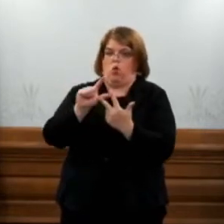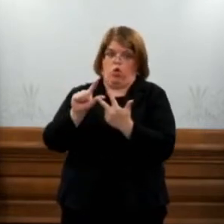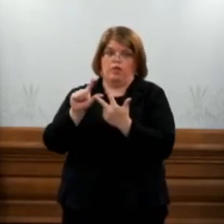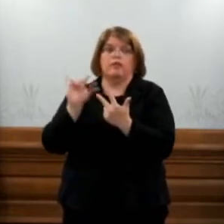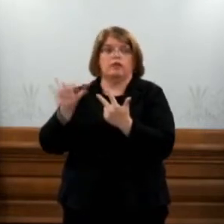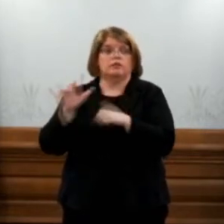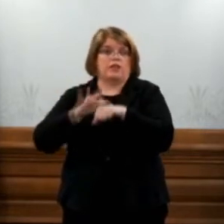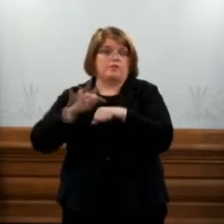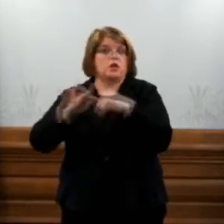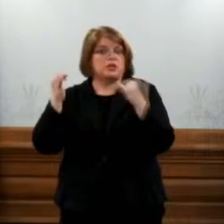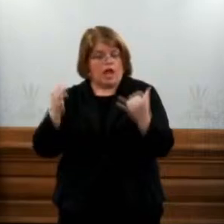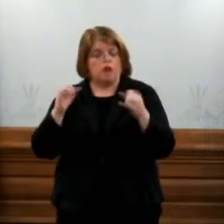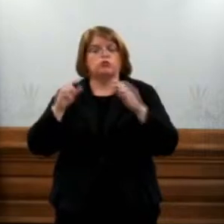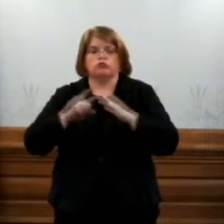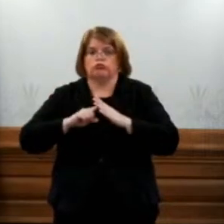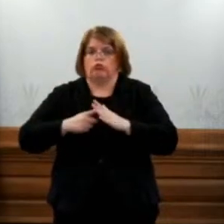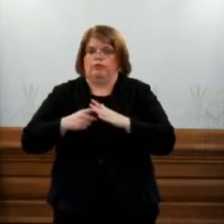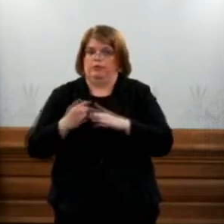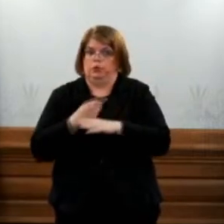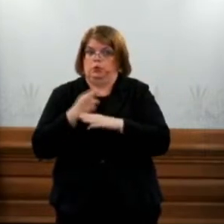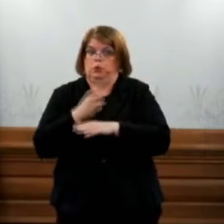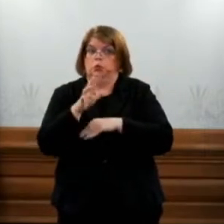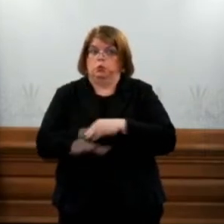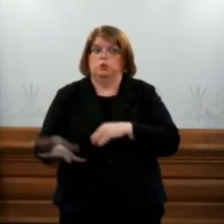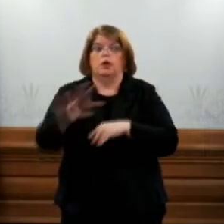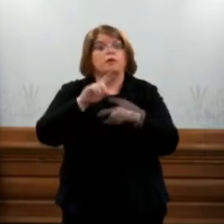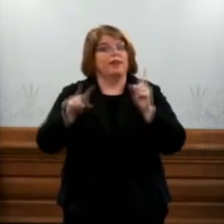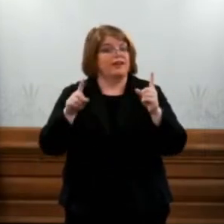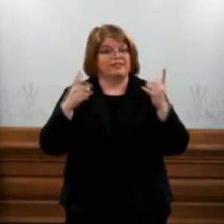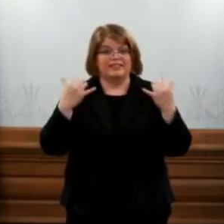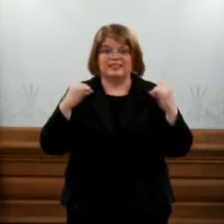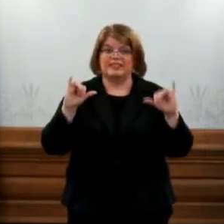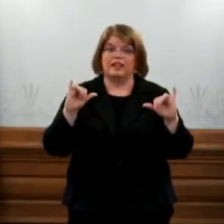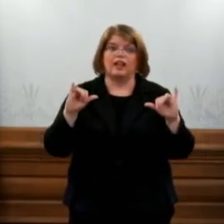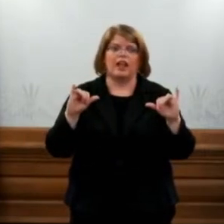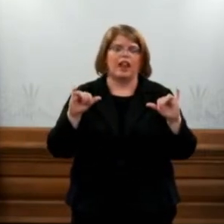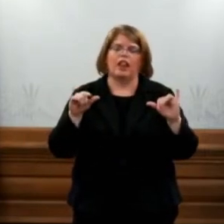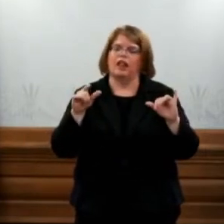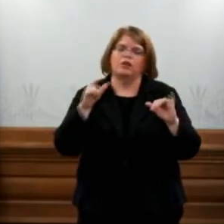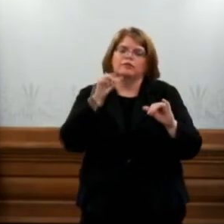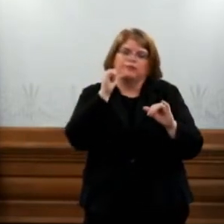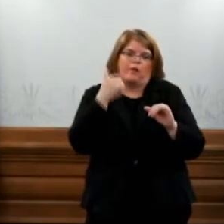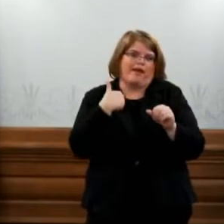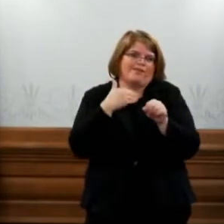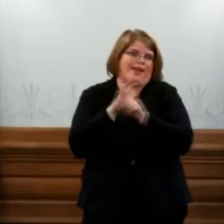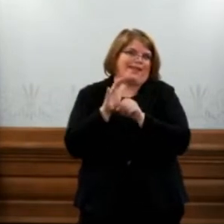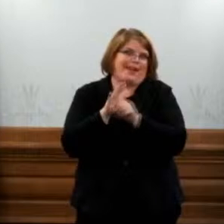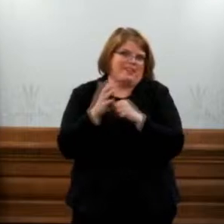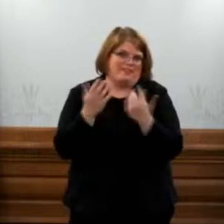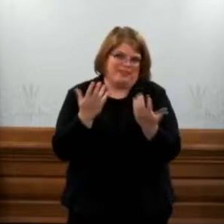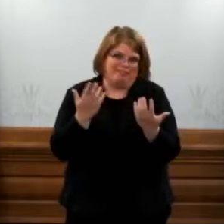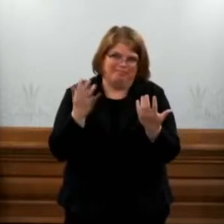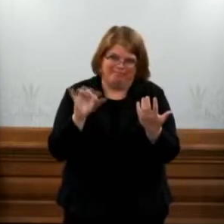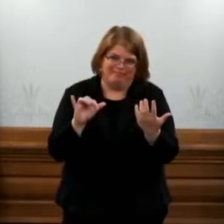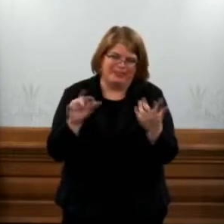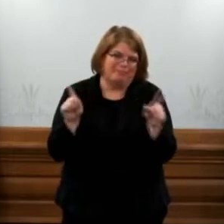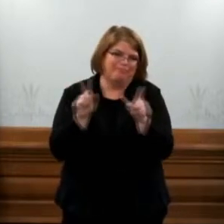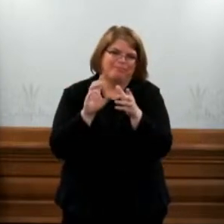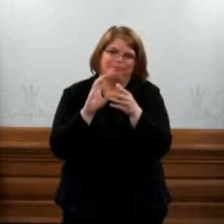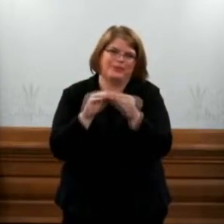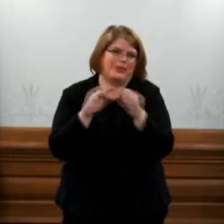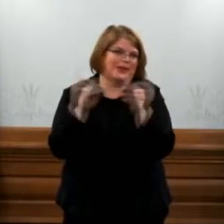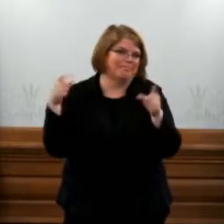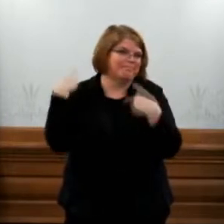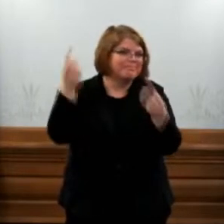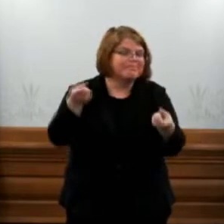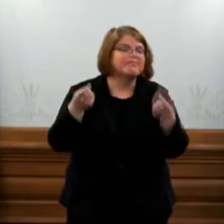now and are being used, although the same old saga, it's in terrifically short supply. So I think, and it'll be interesting to see